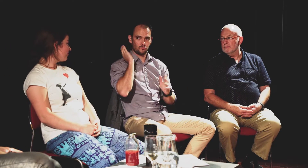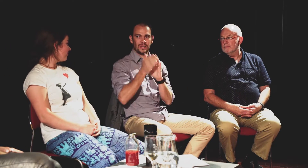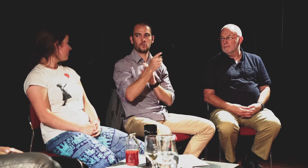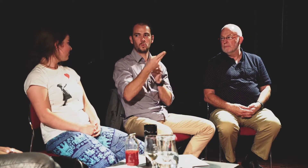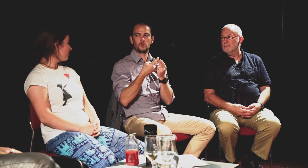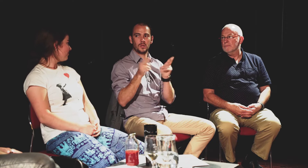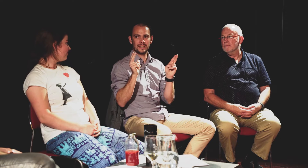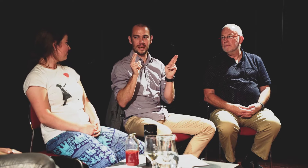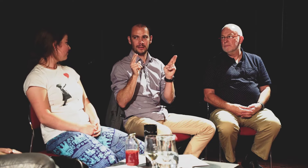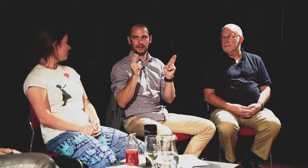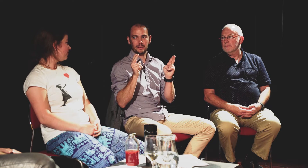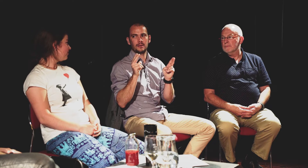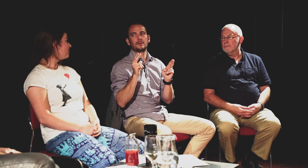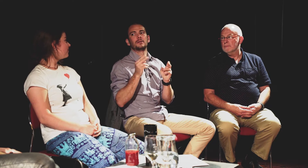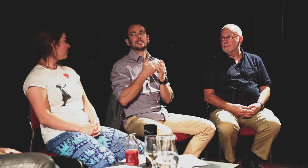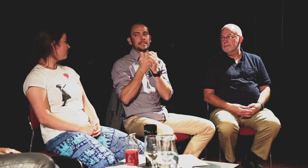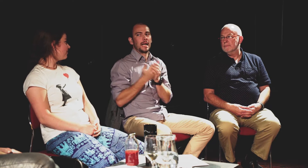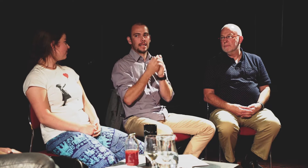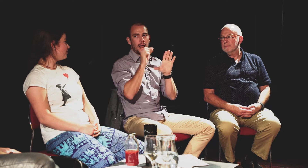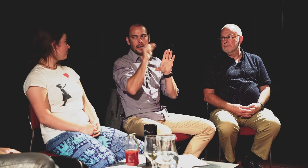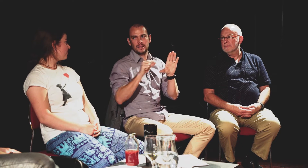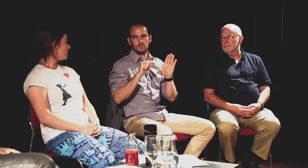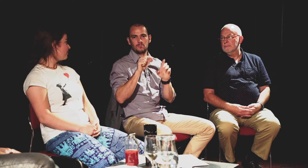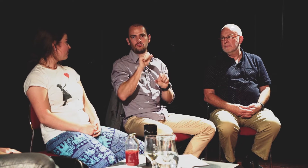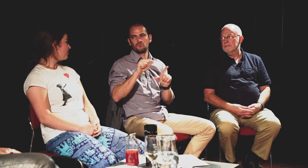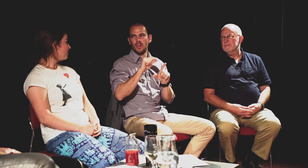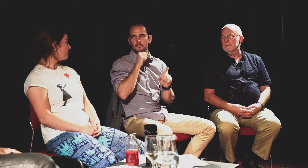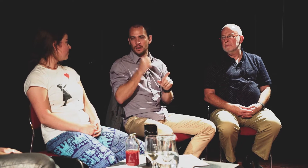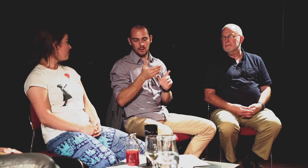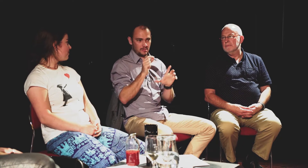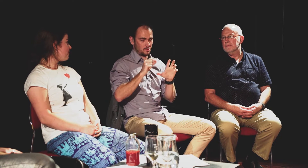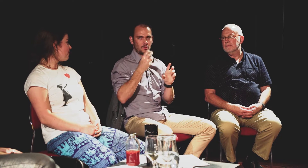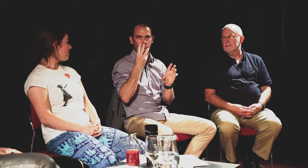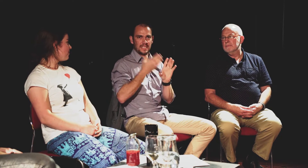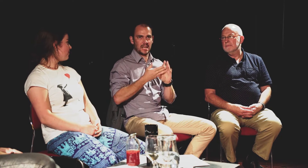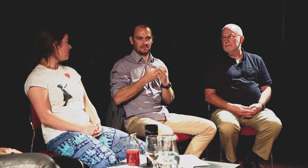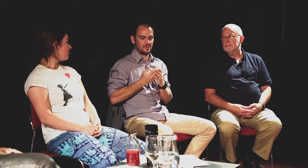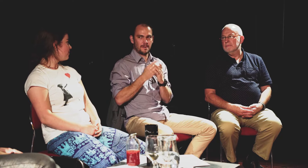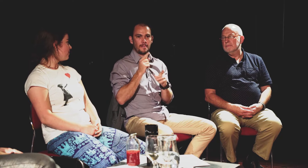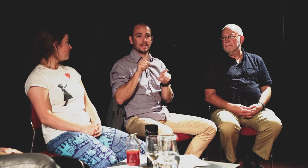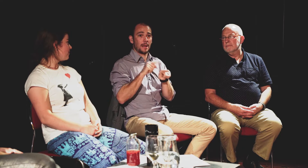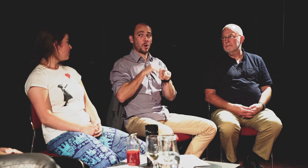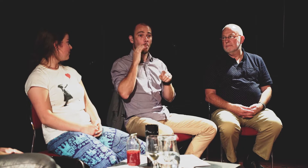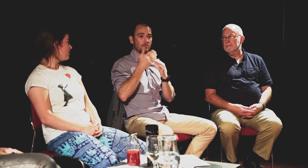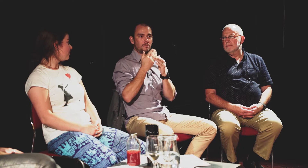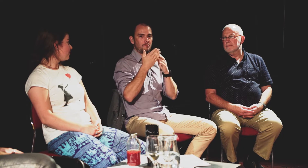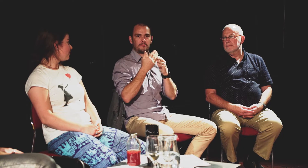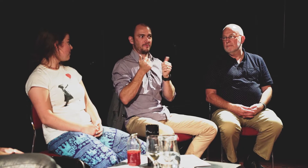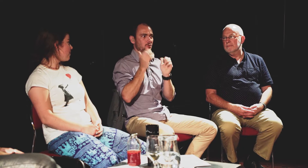So when I finished school, I went to Unitec first off, and I did architectural design to become a draftsman. And